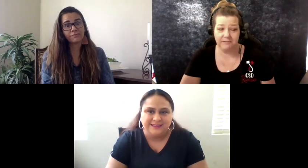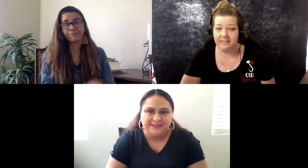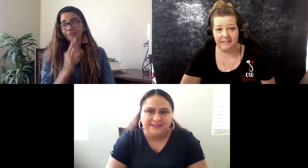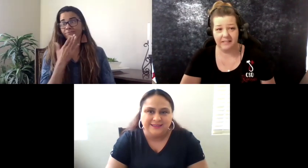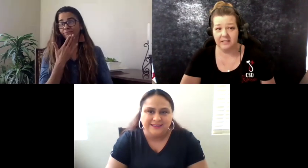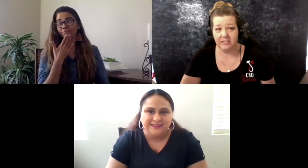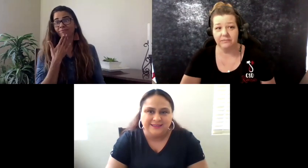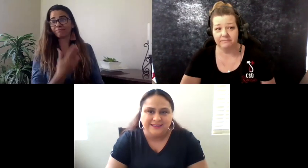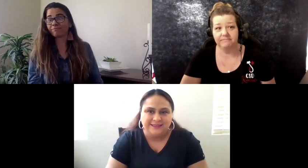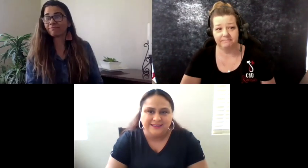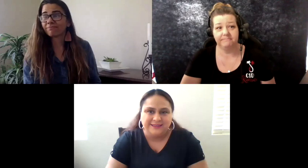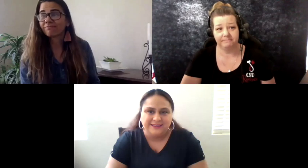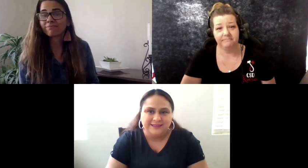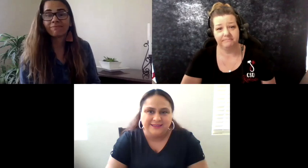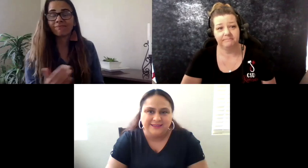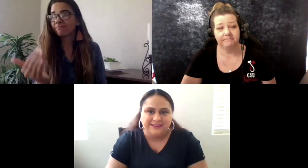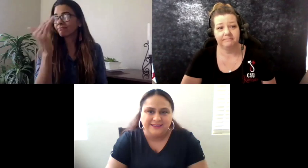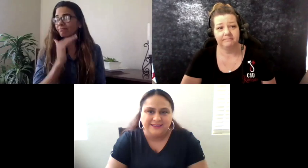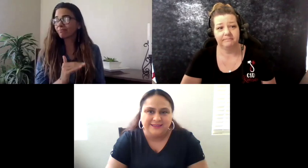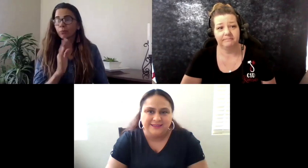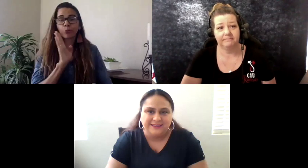That's a fantastic thing to learn.